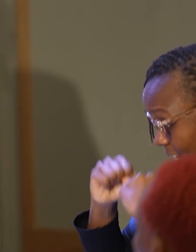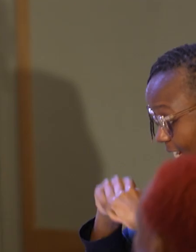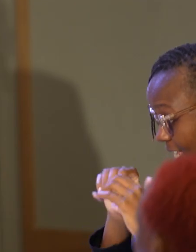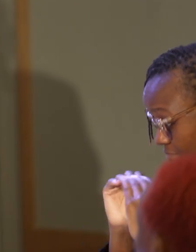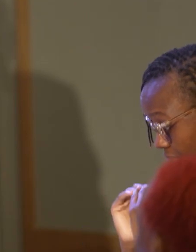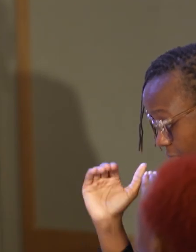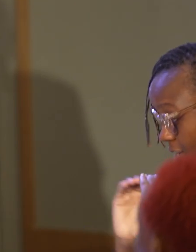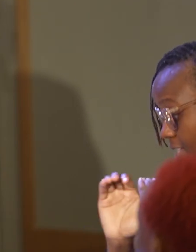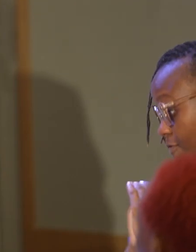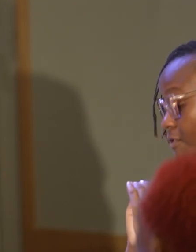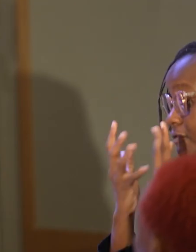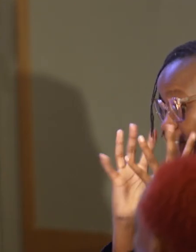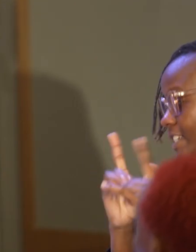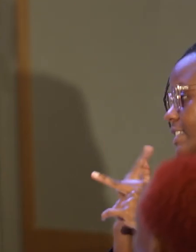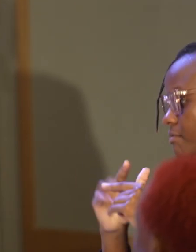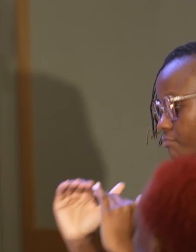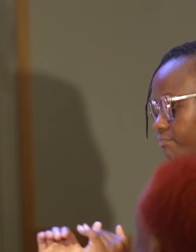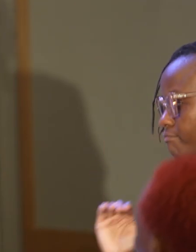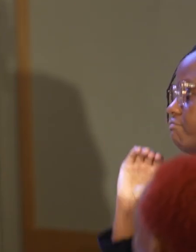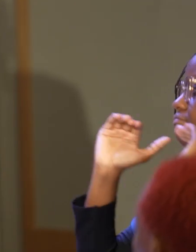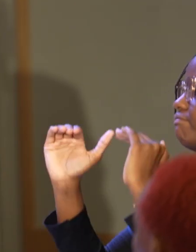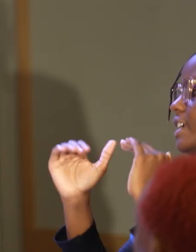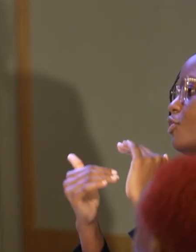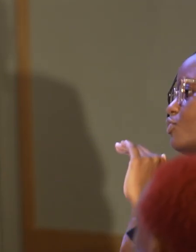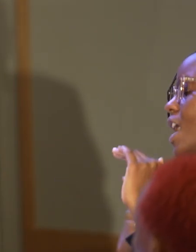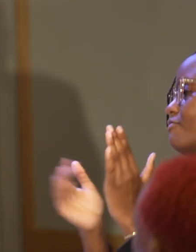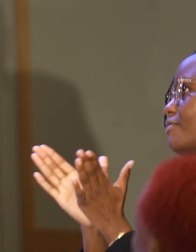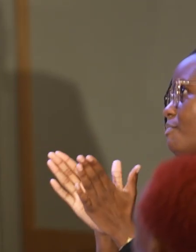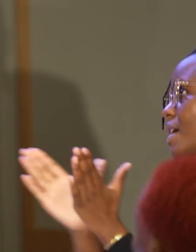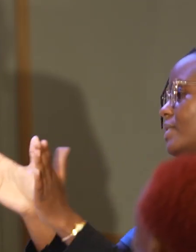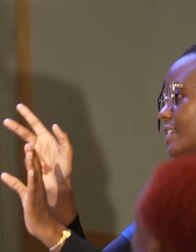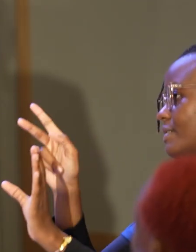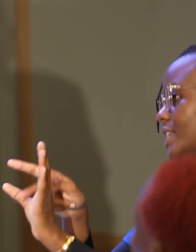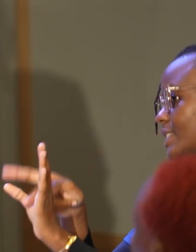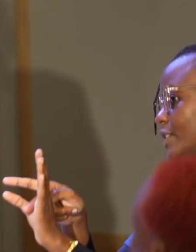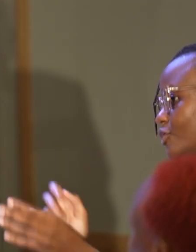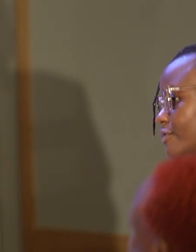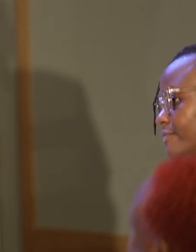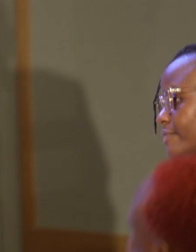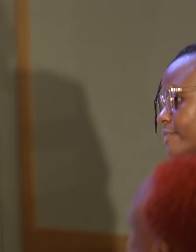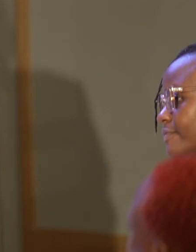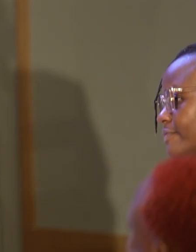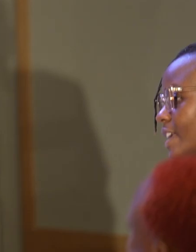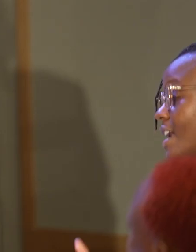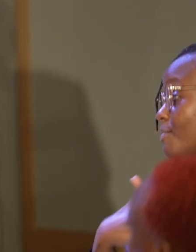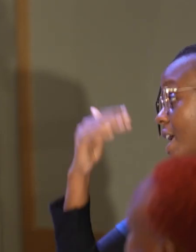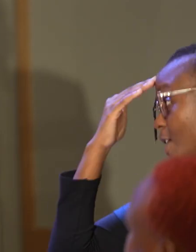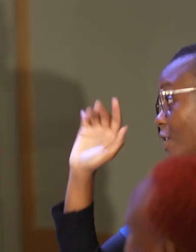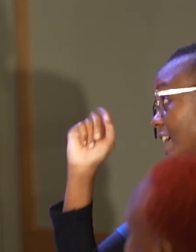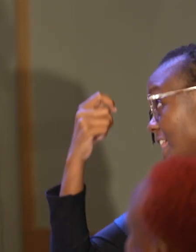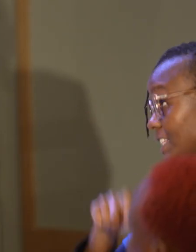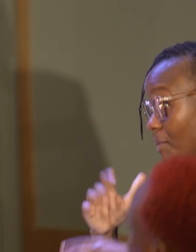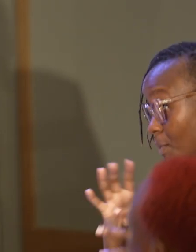level, we need to move towards having public participation. I know in Kenya, when we